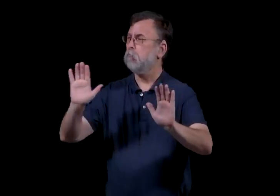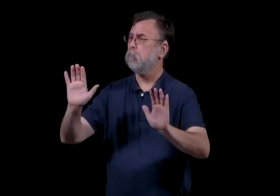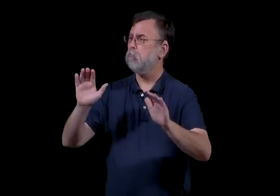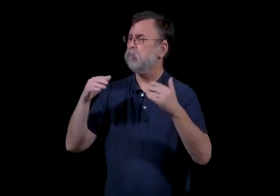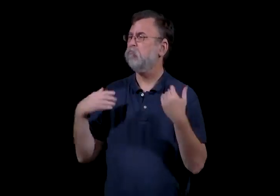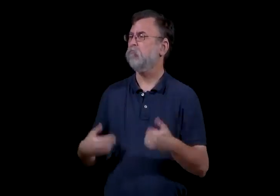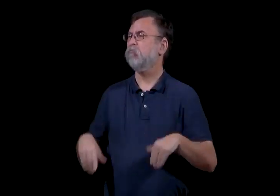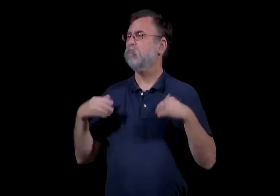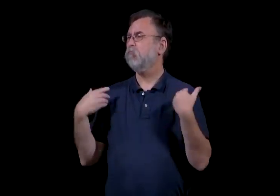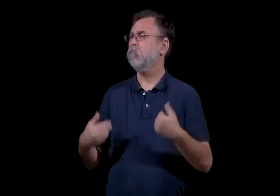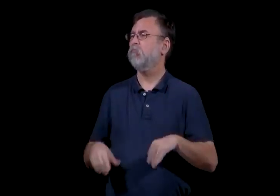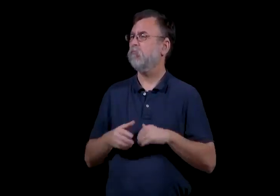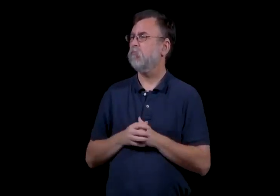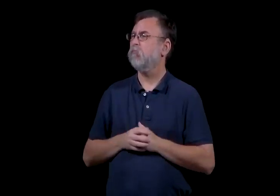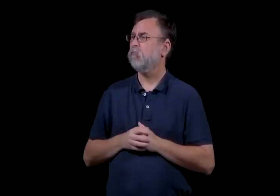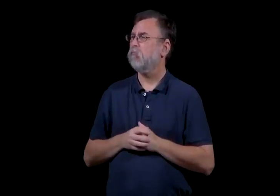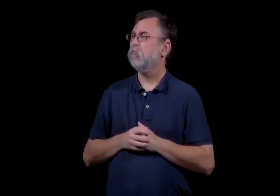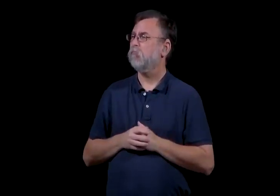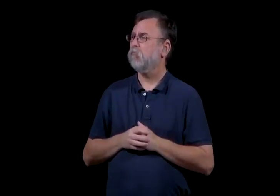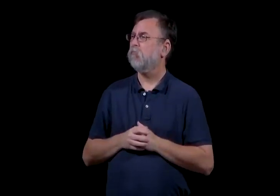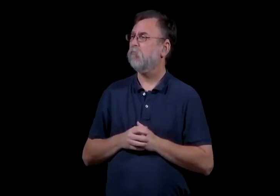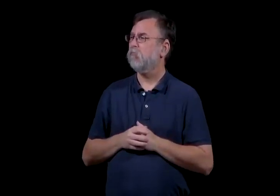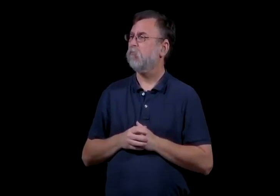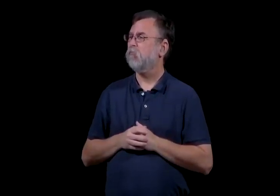everybody's individual needs and what they can give.